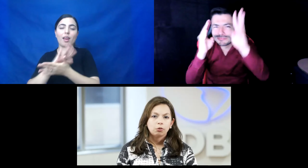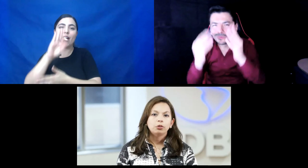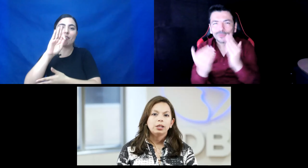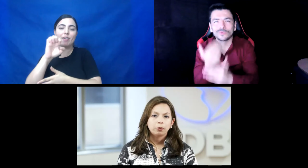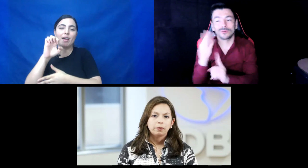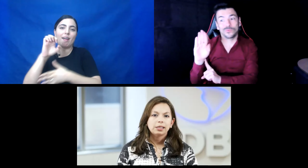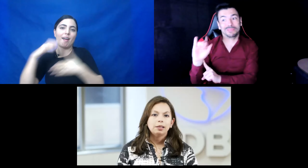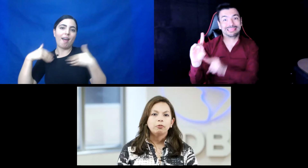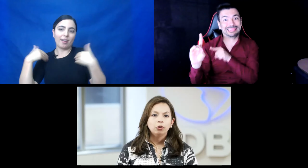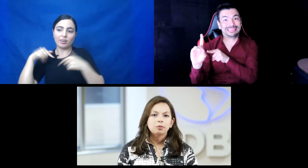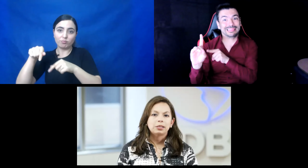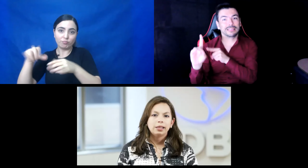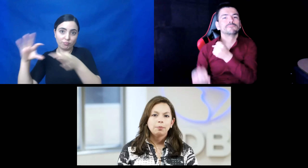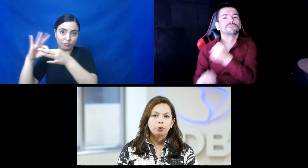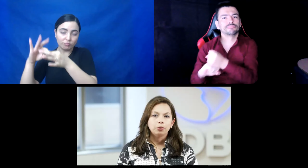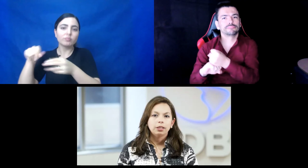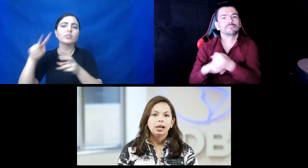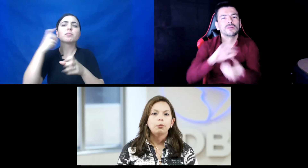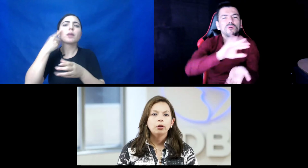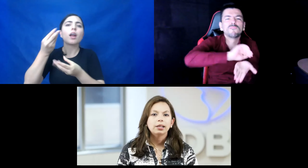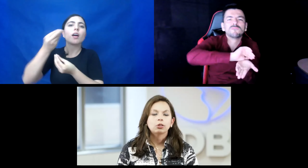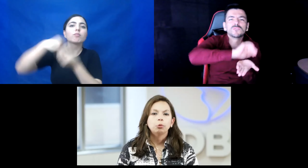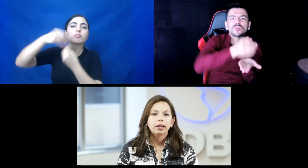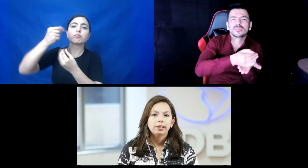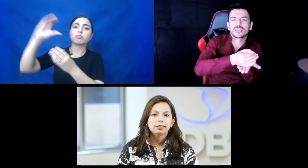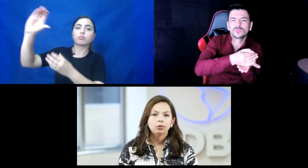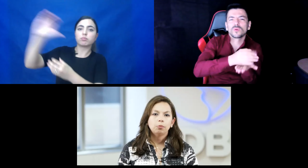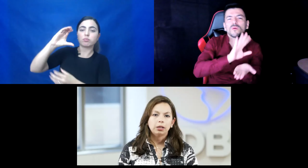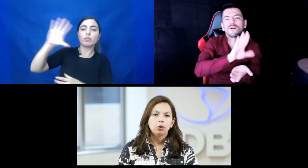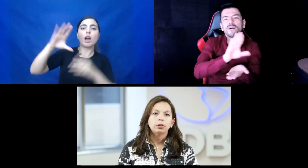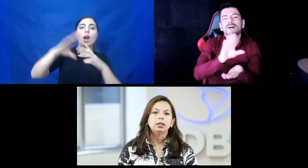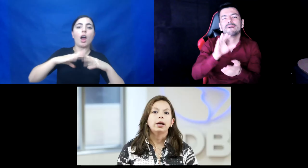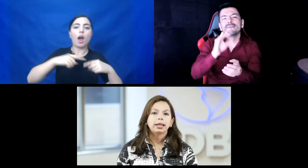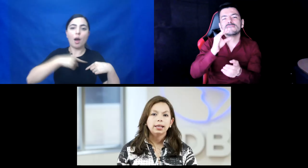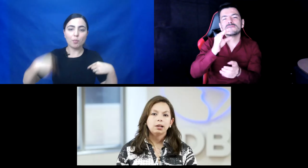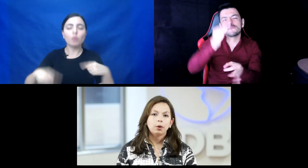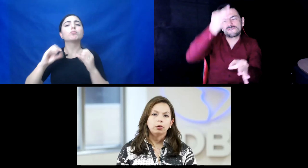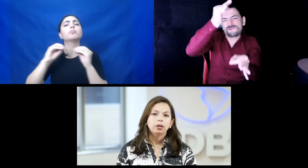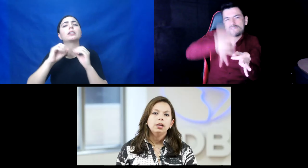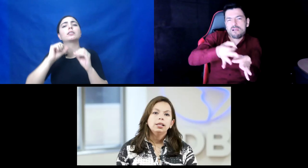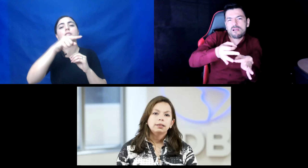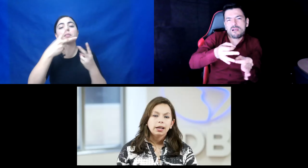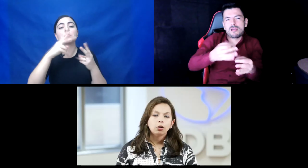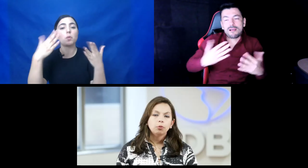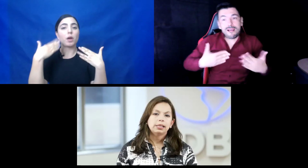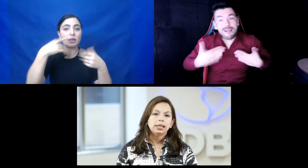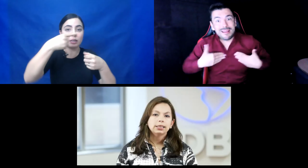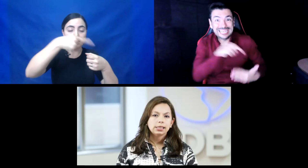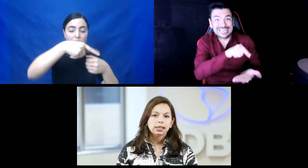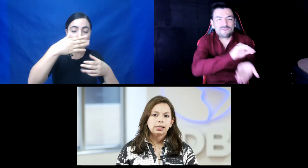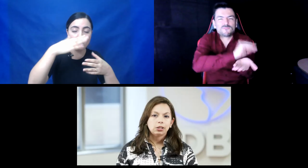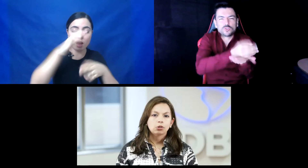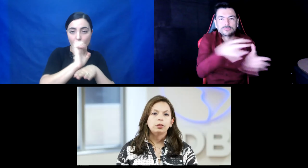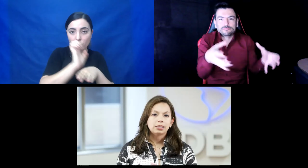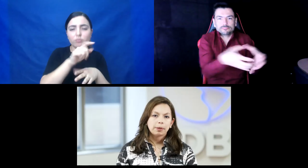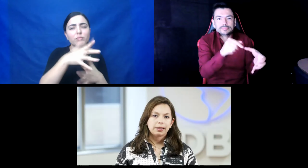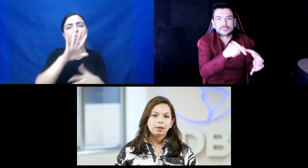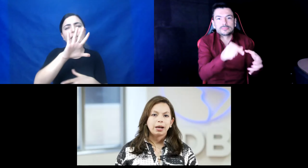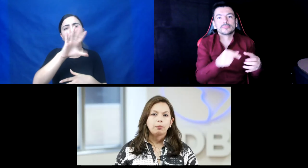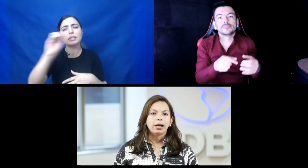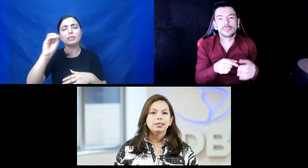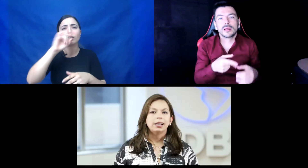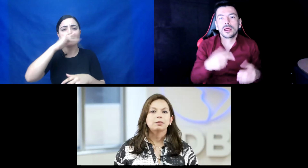Division has been working with Ecuador through the Japan Fund and working with the capital